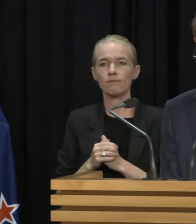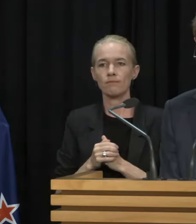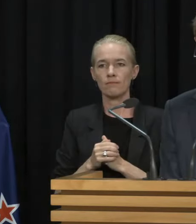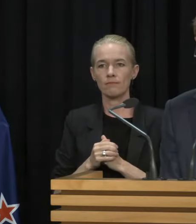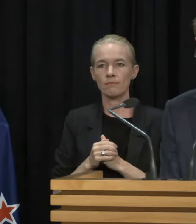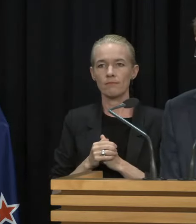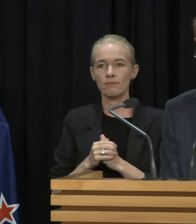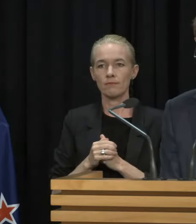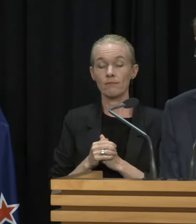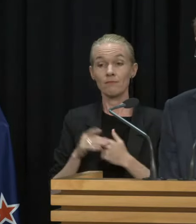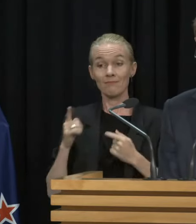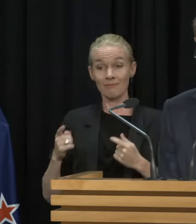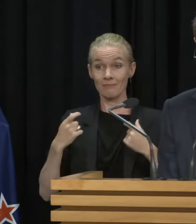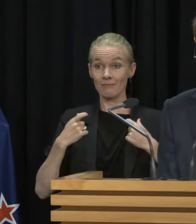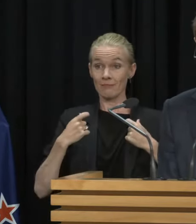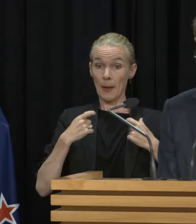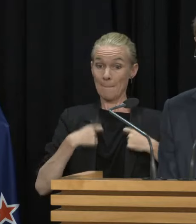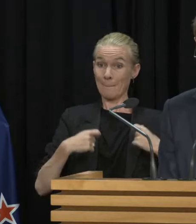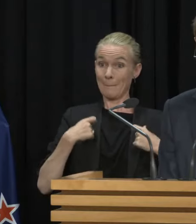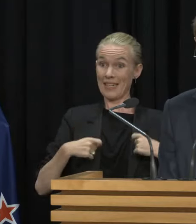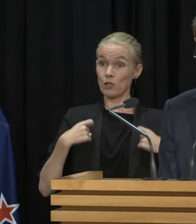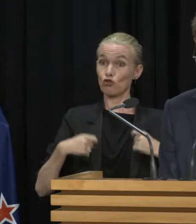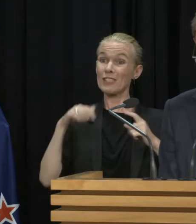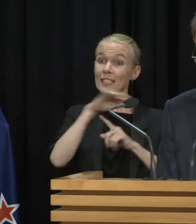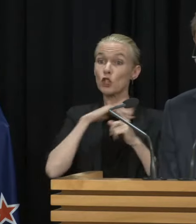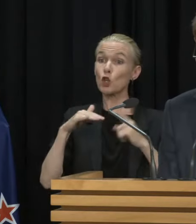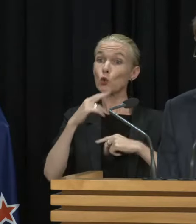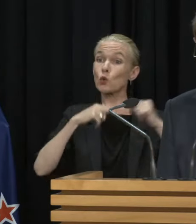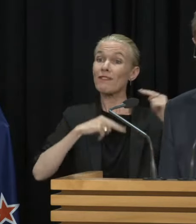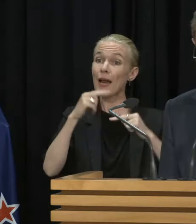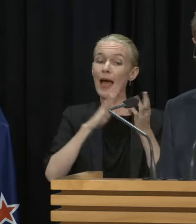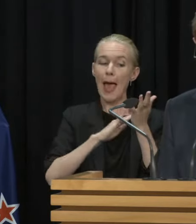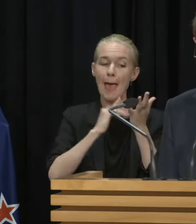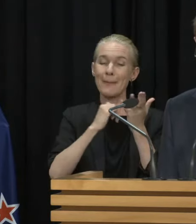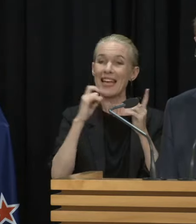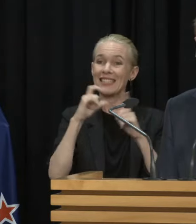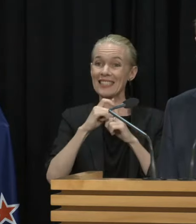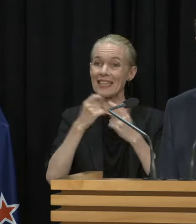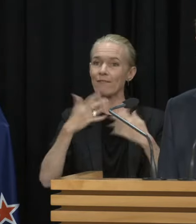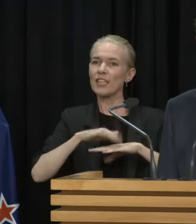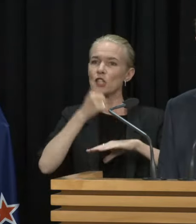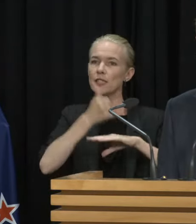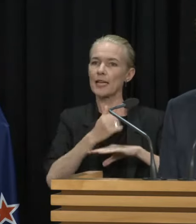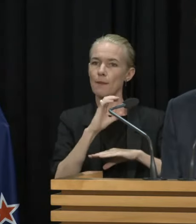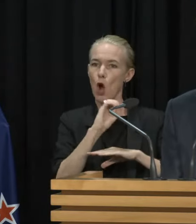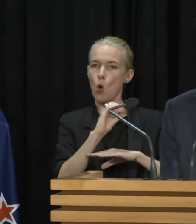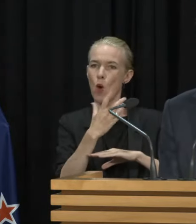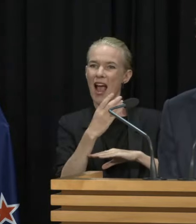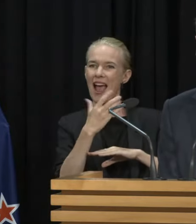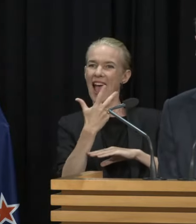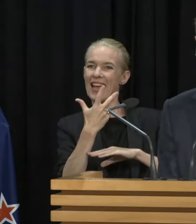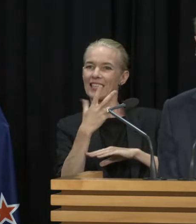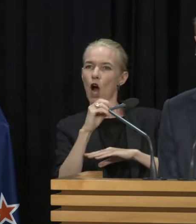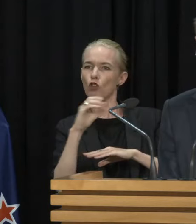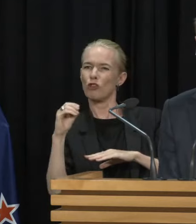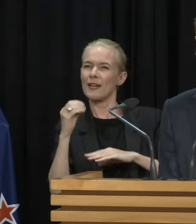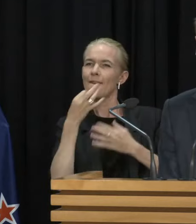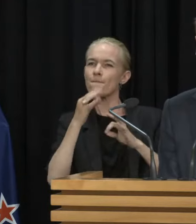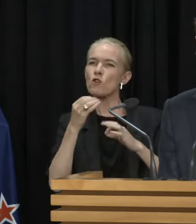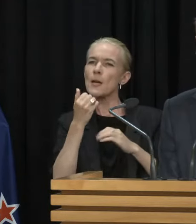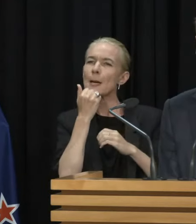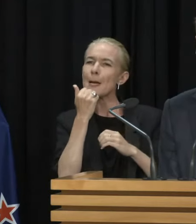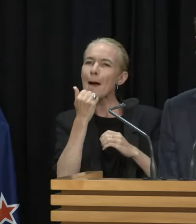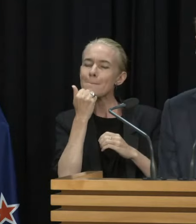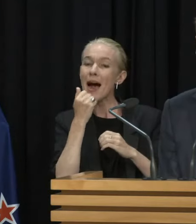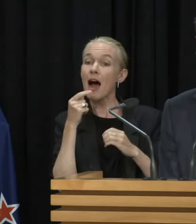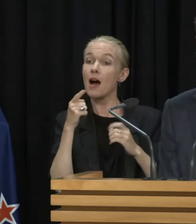course. The Ministry of Social Development has set up an 0800 number to provide support for those associated with Papatoetoe